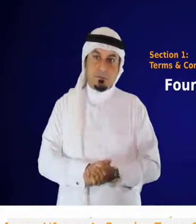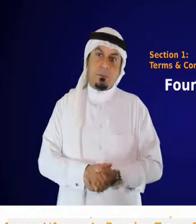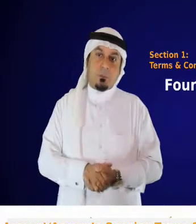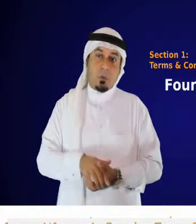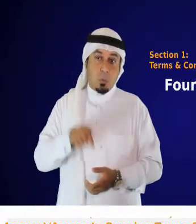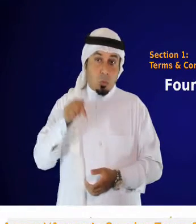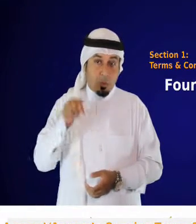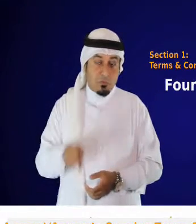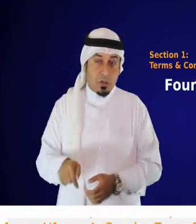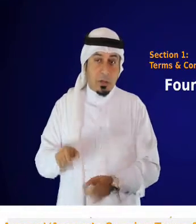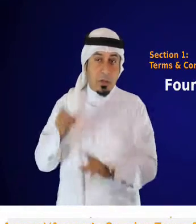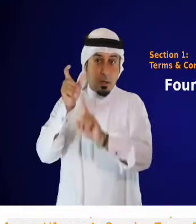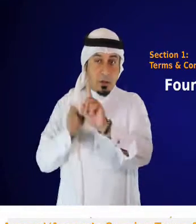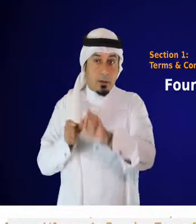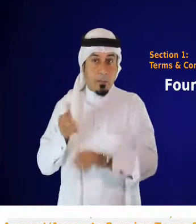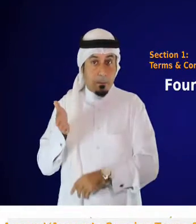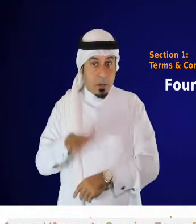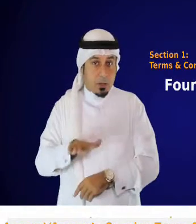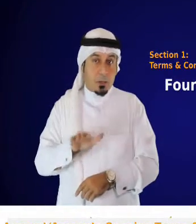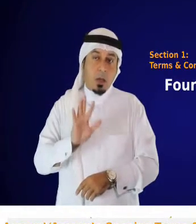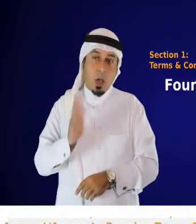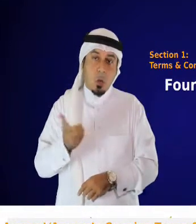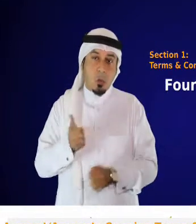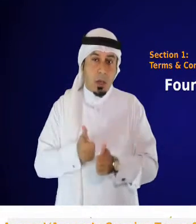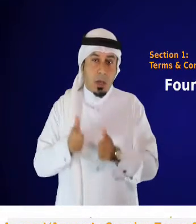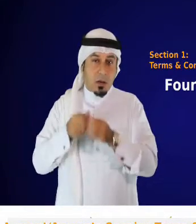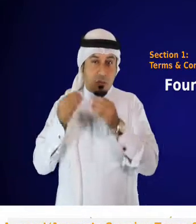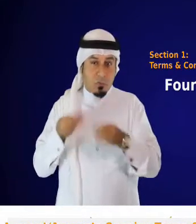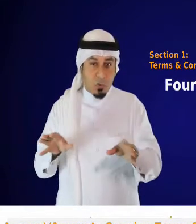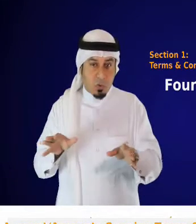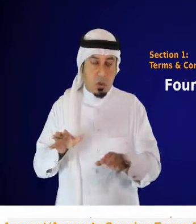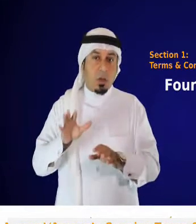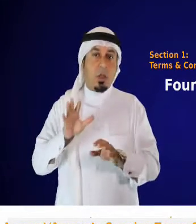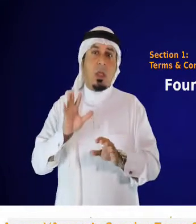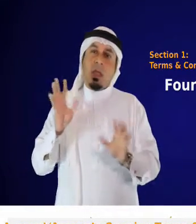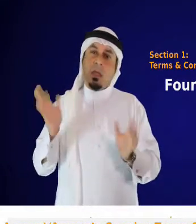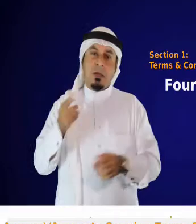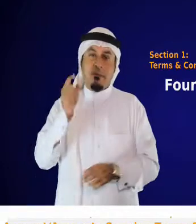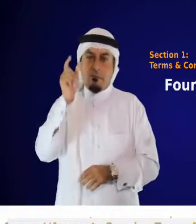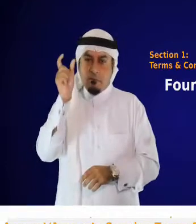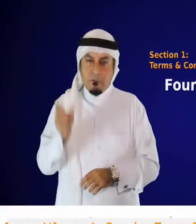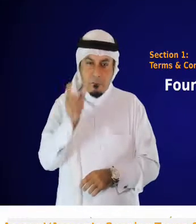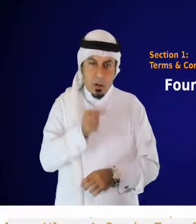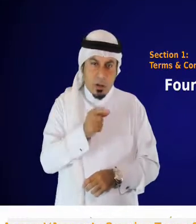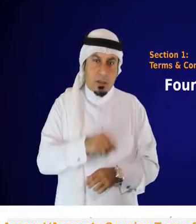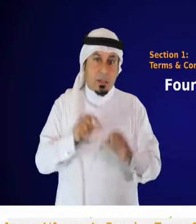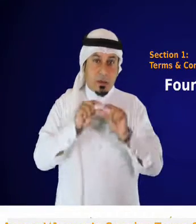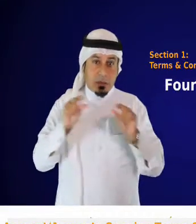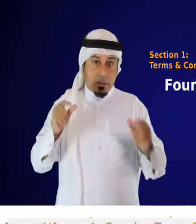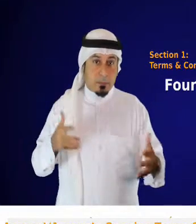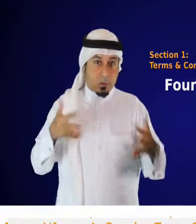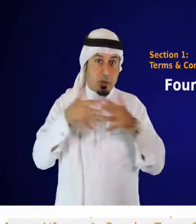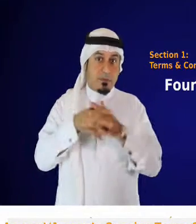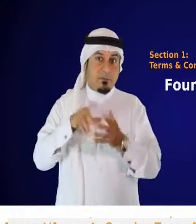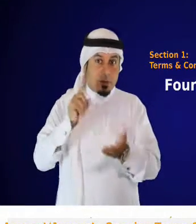5. If one of the joint account holders died or became incompetent, the other person